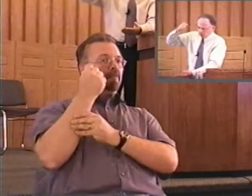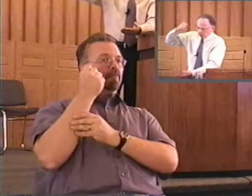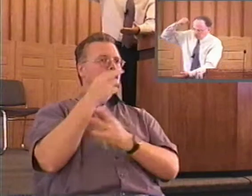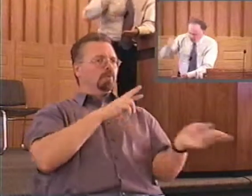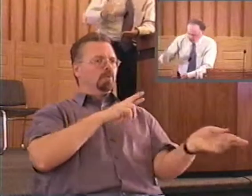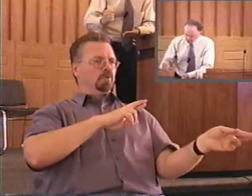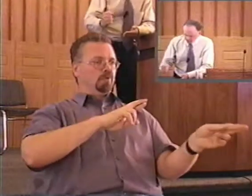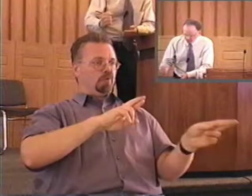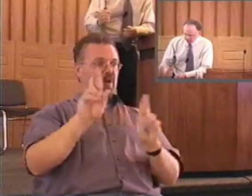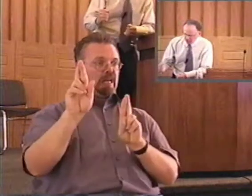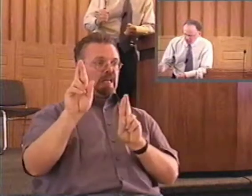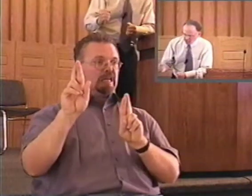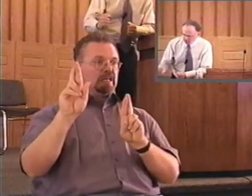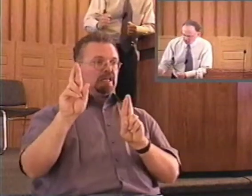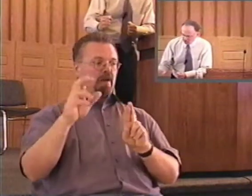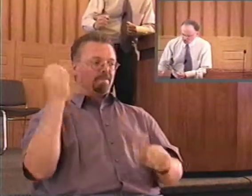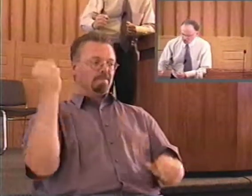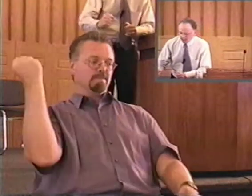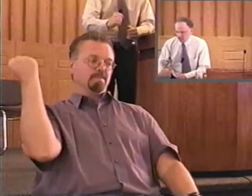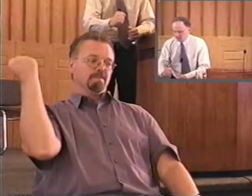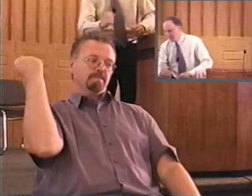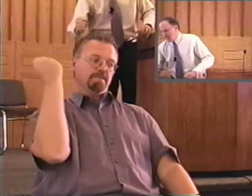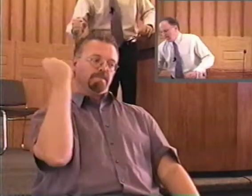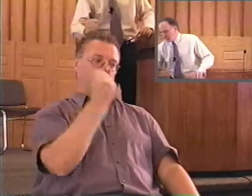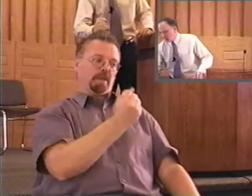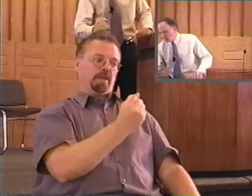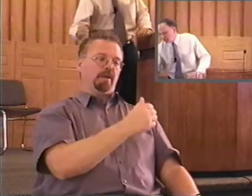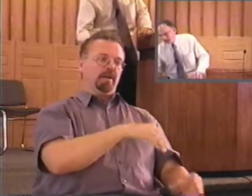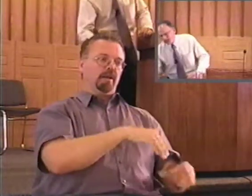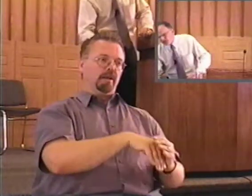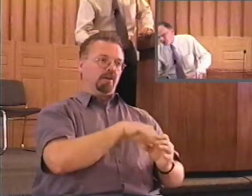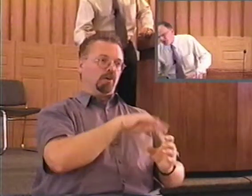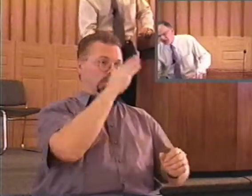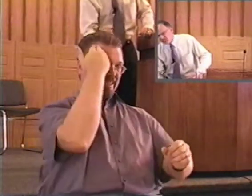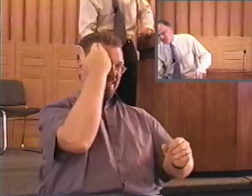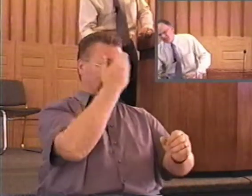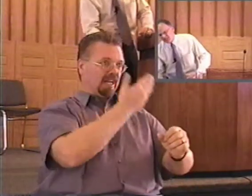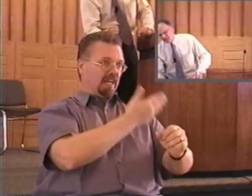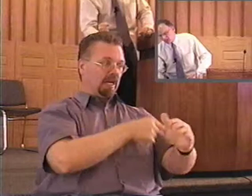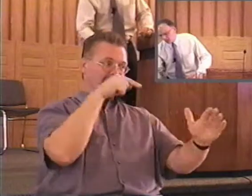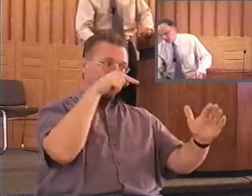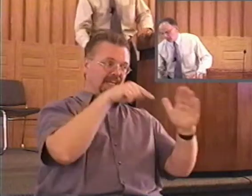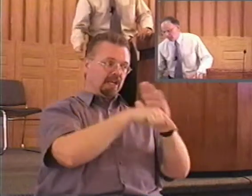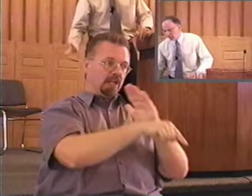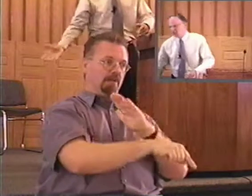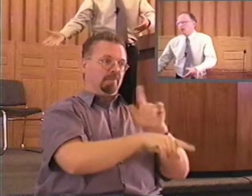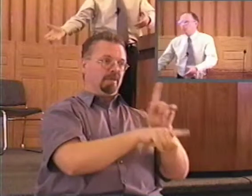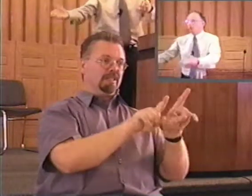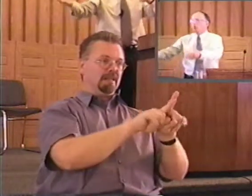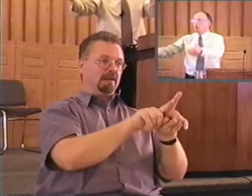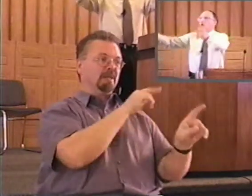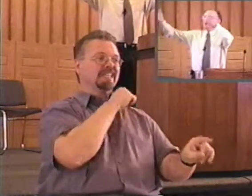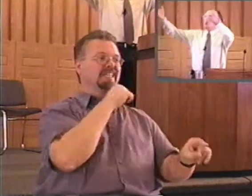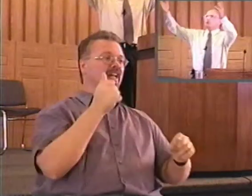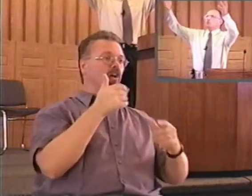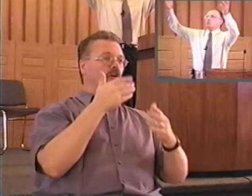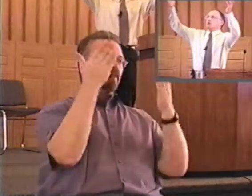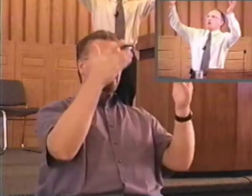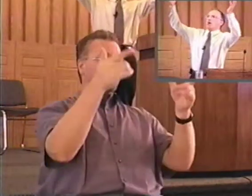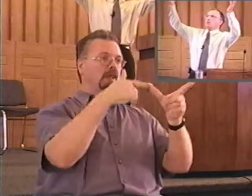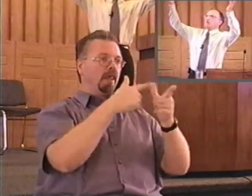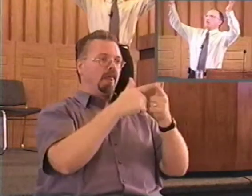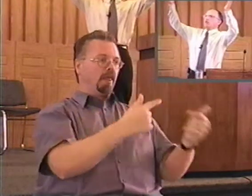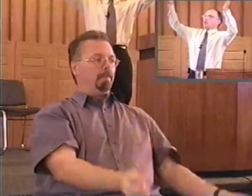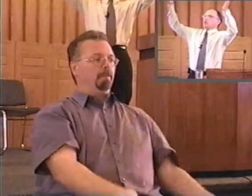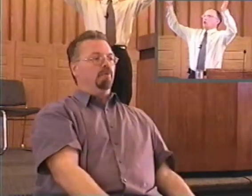ready to plunge that into Isaac's chest and to kill Isaac at that point and then to burn him as